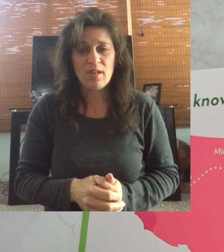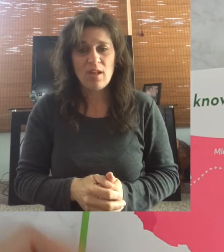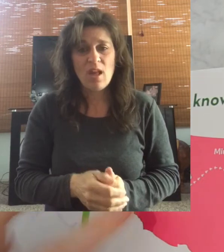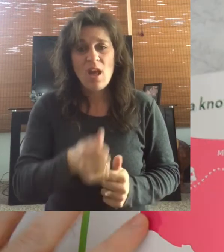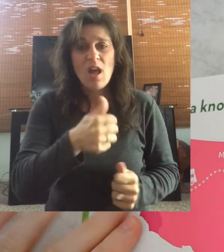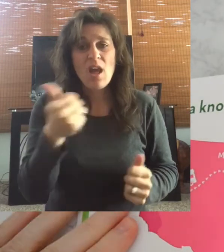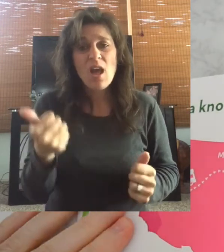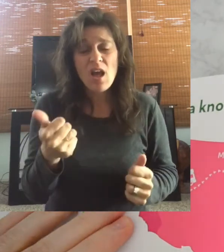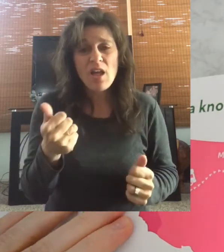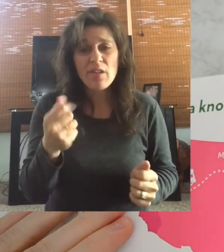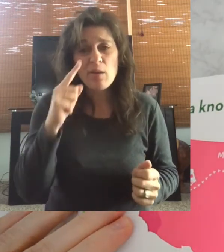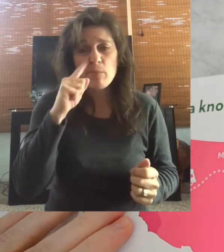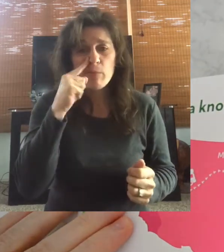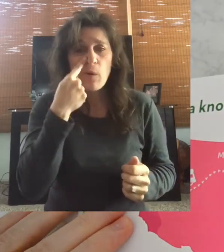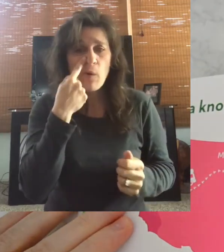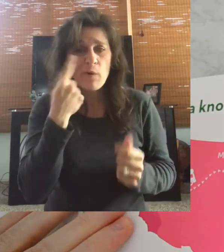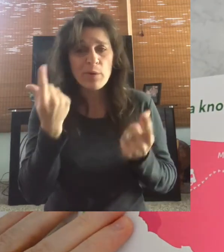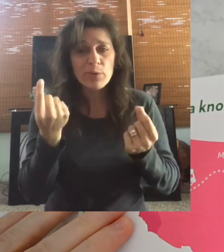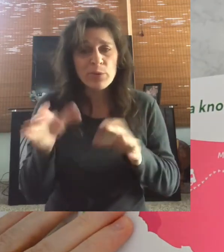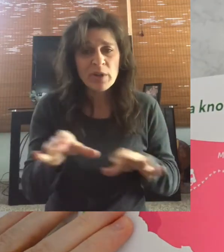Want to know a lame activity?